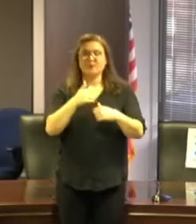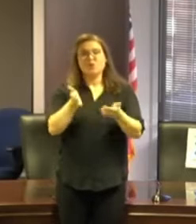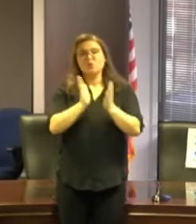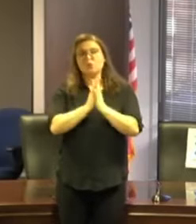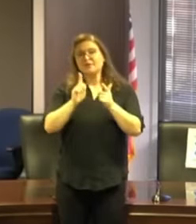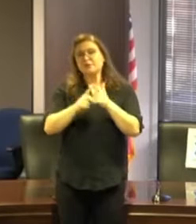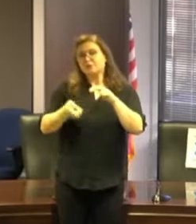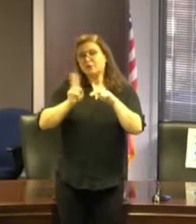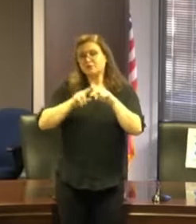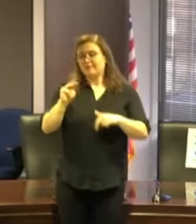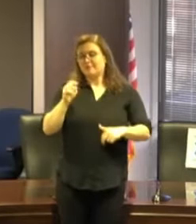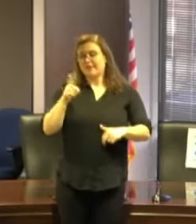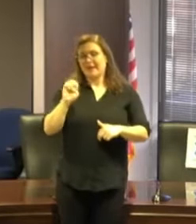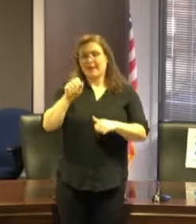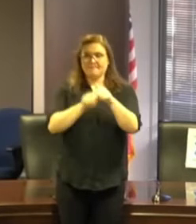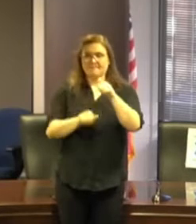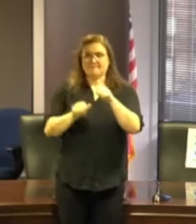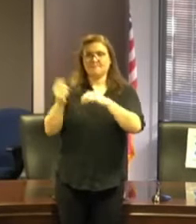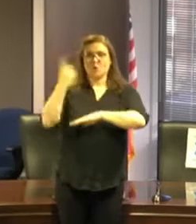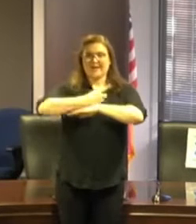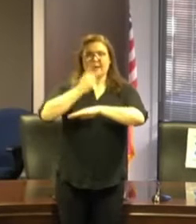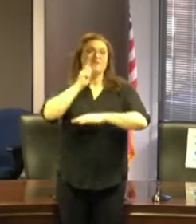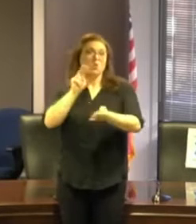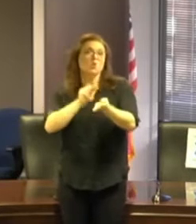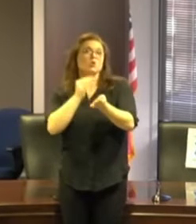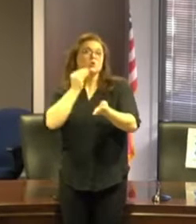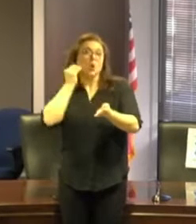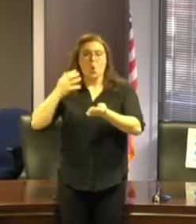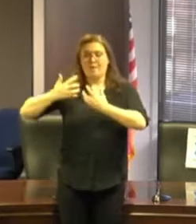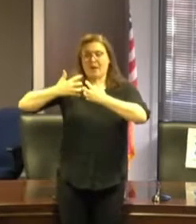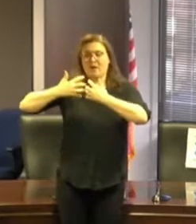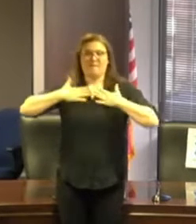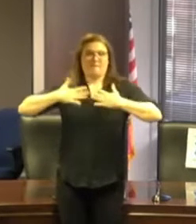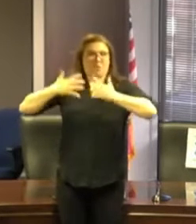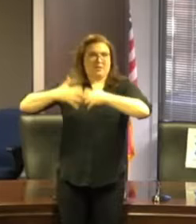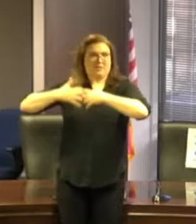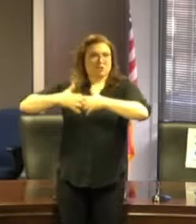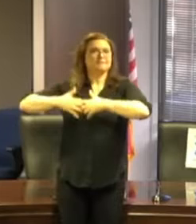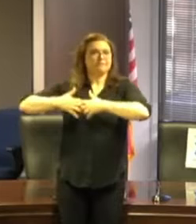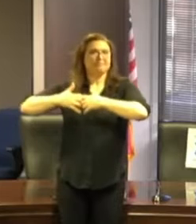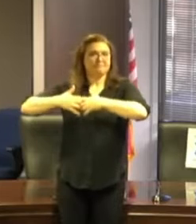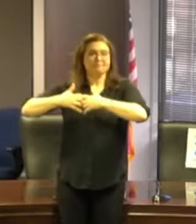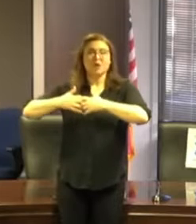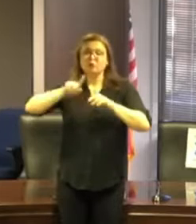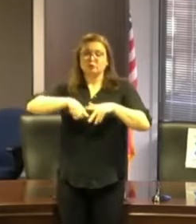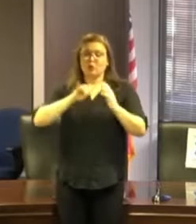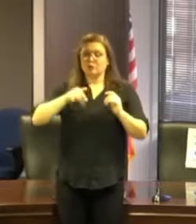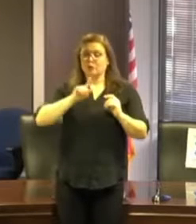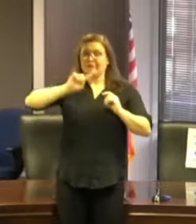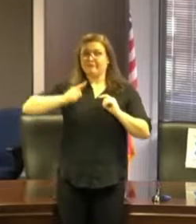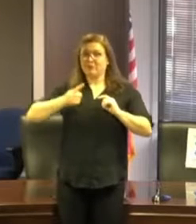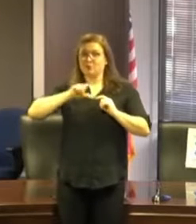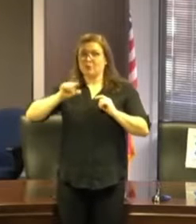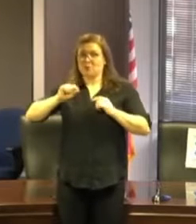per diem for nursing home mechanical ventilator care with an effective date of July 1, 2020.